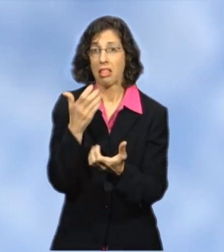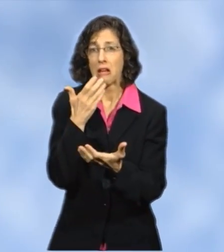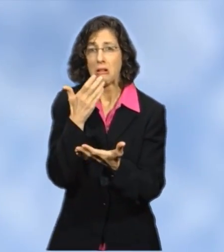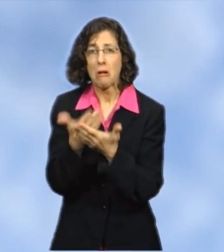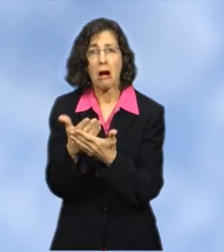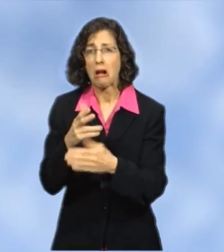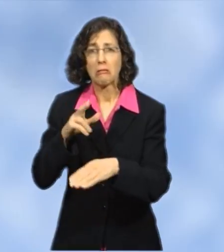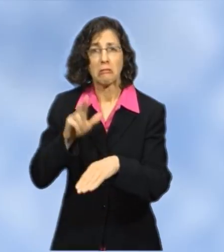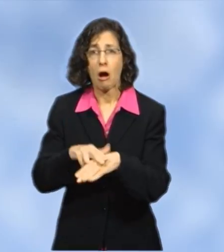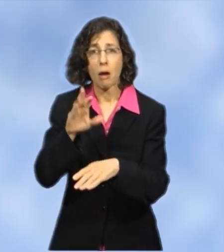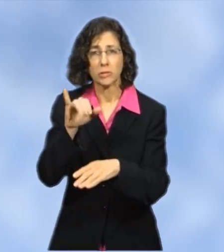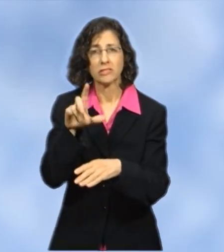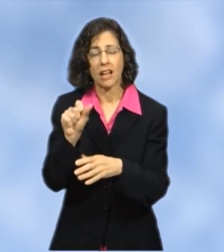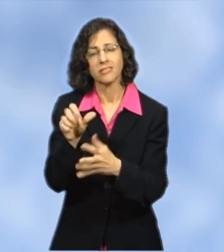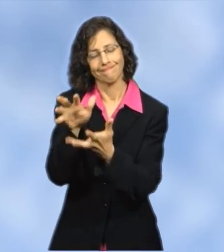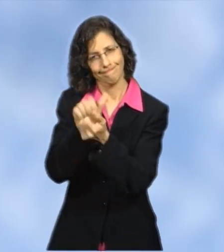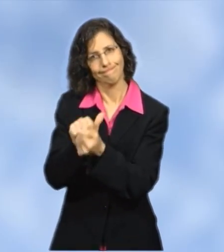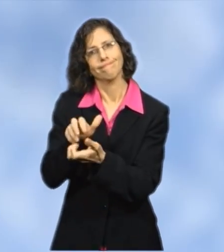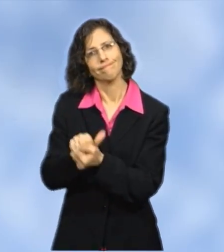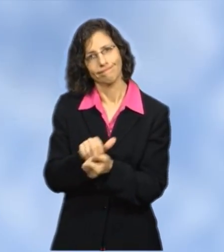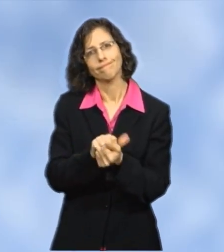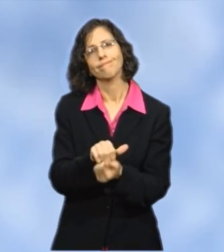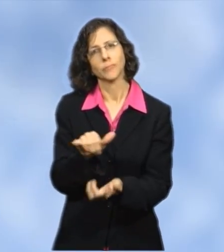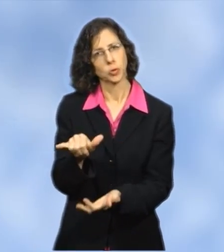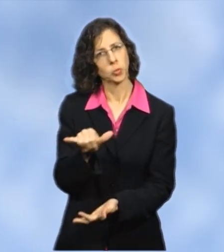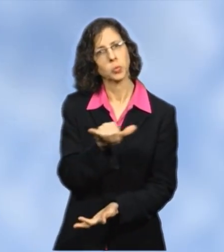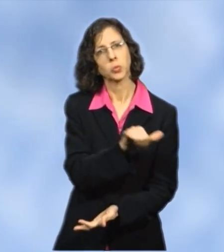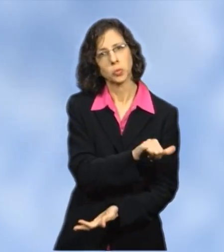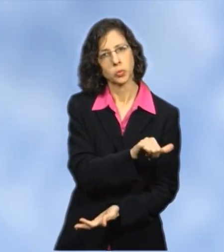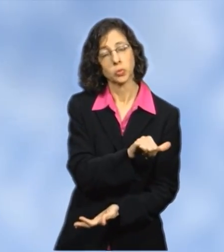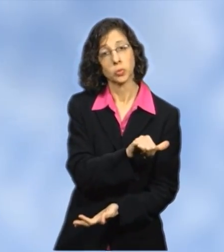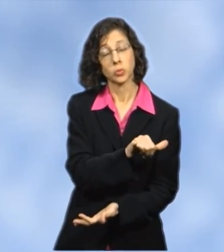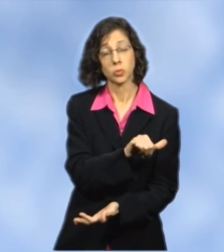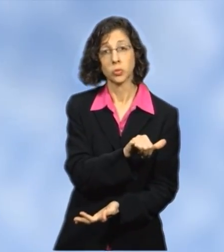damage healthy cells as well.